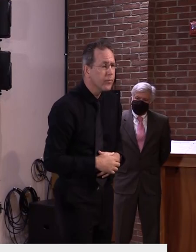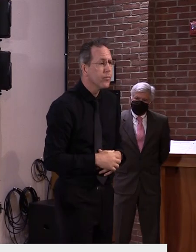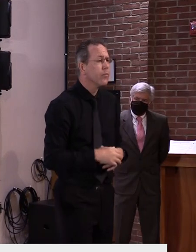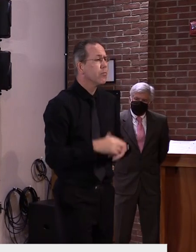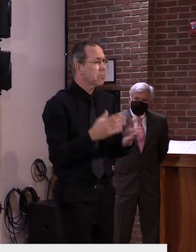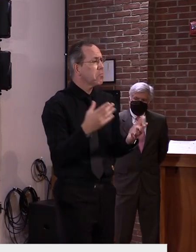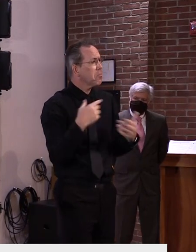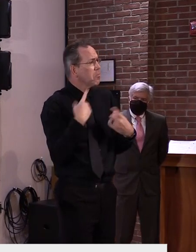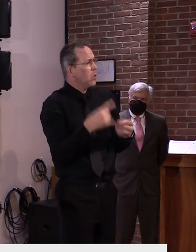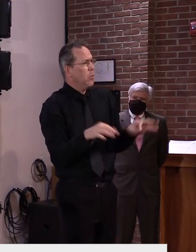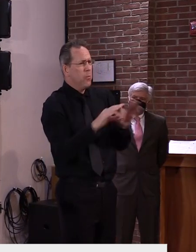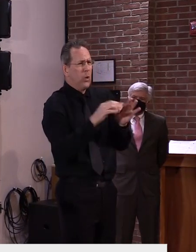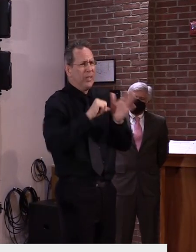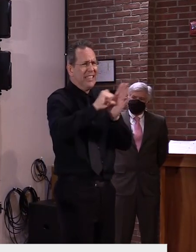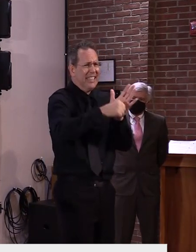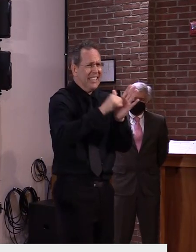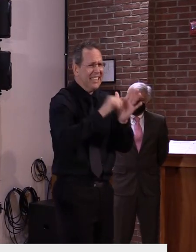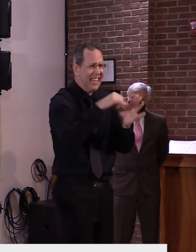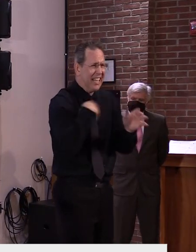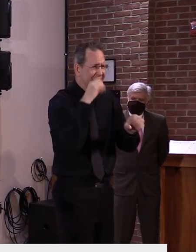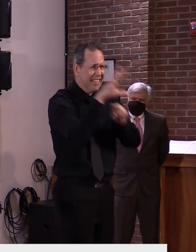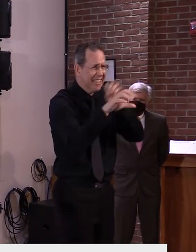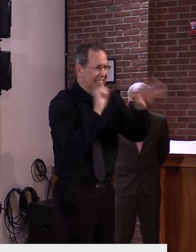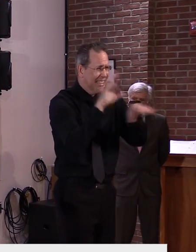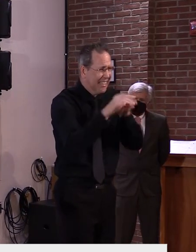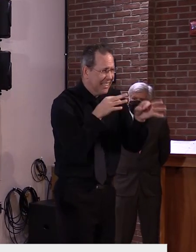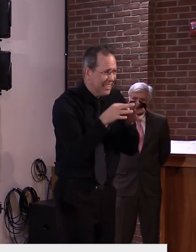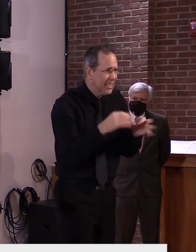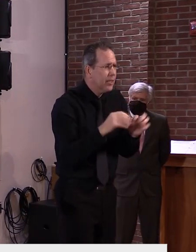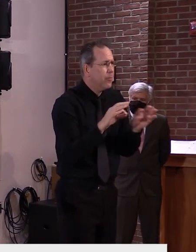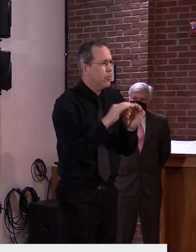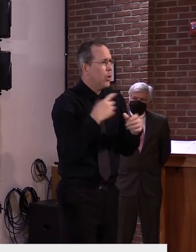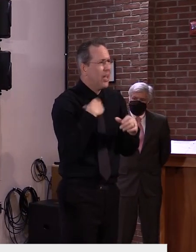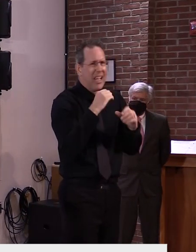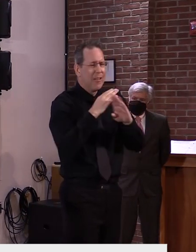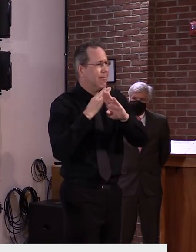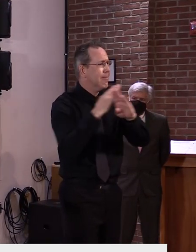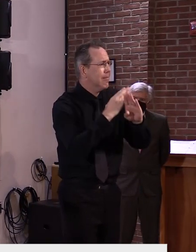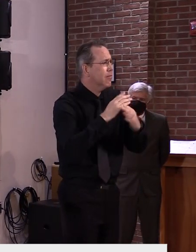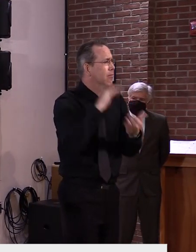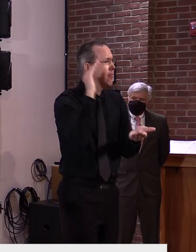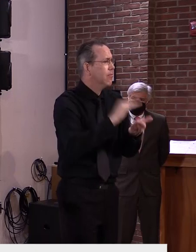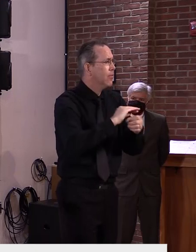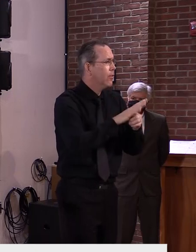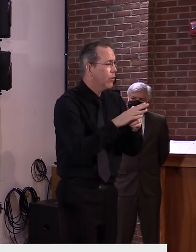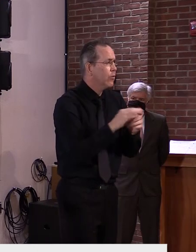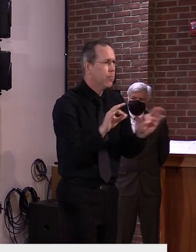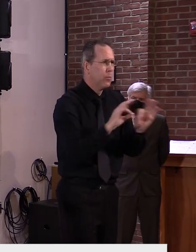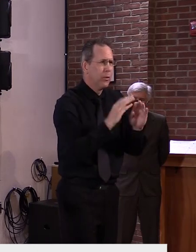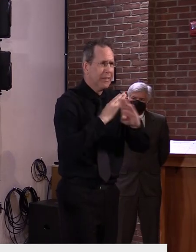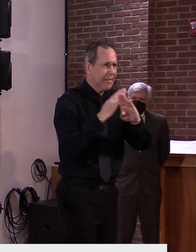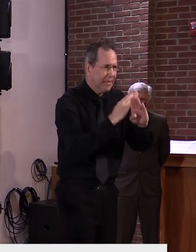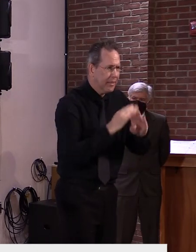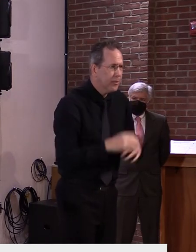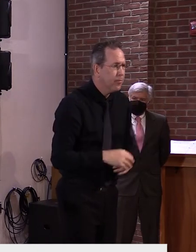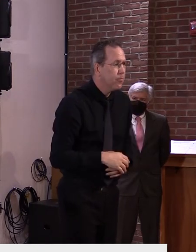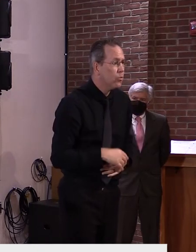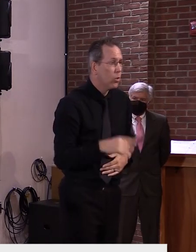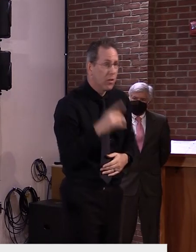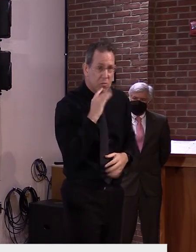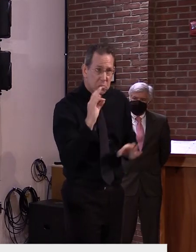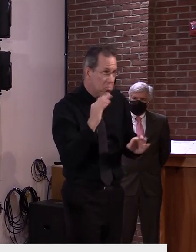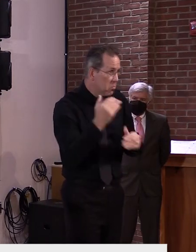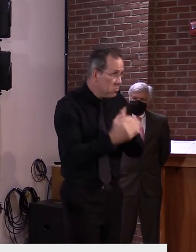we interact with each other is the best way to control it. If we do, we can keep things open, get